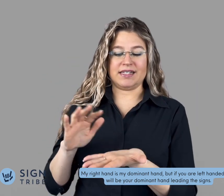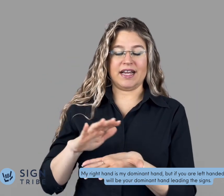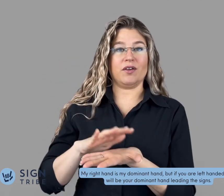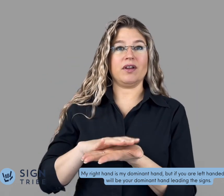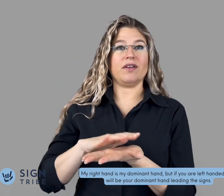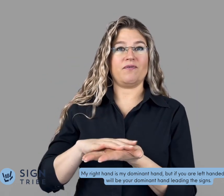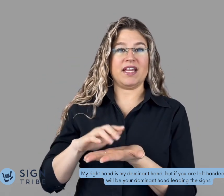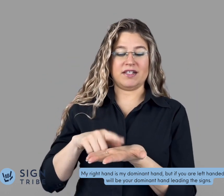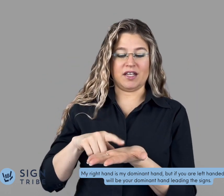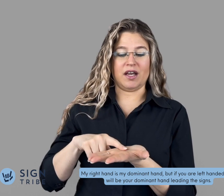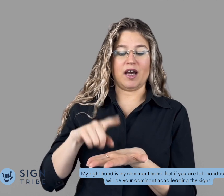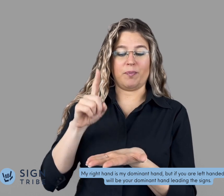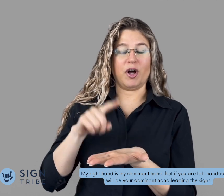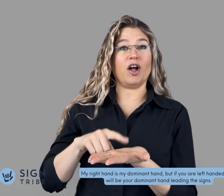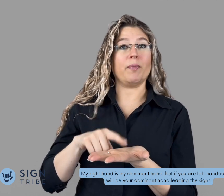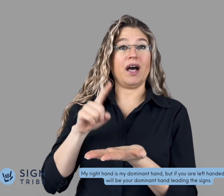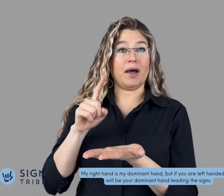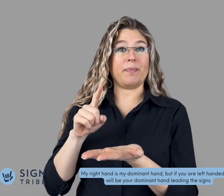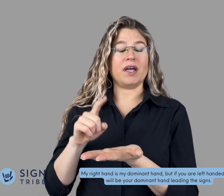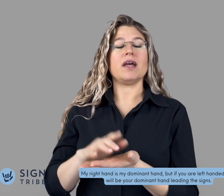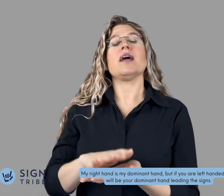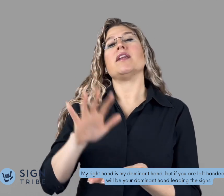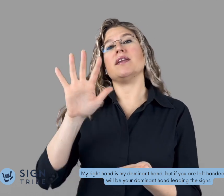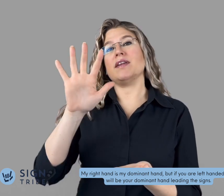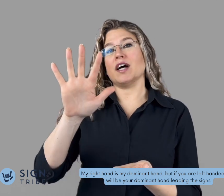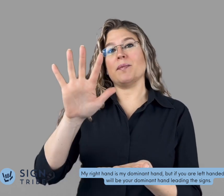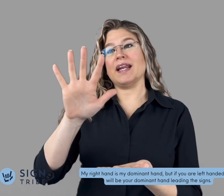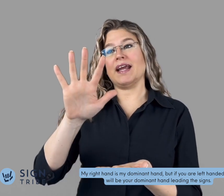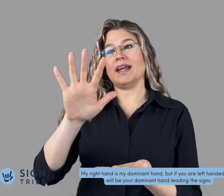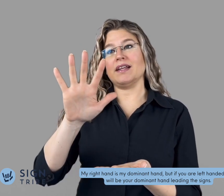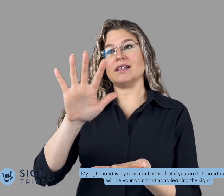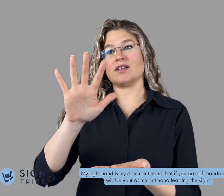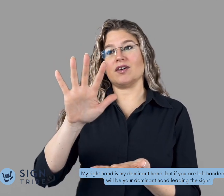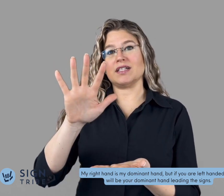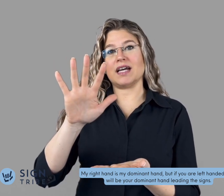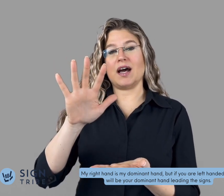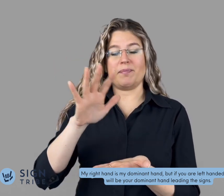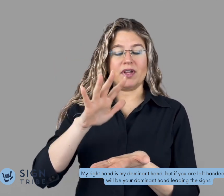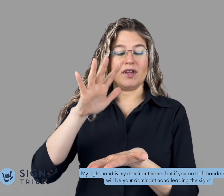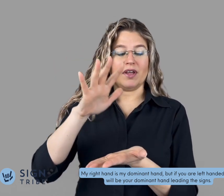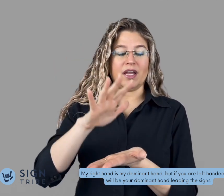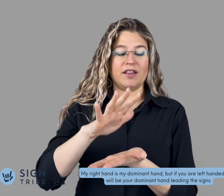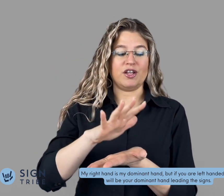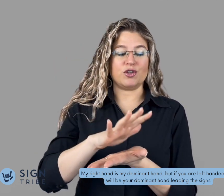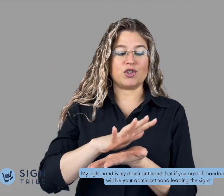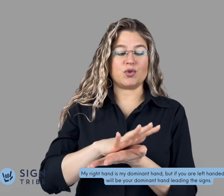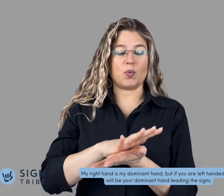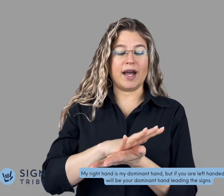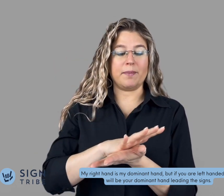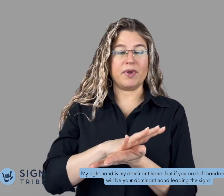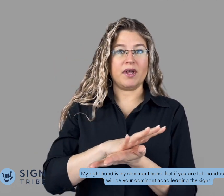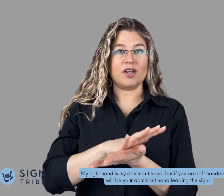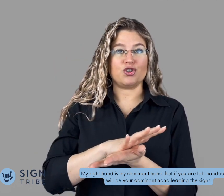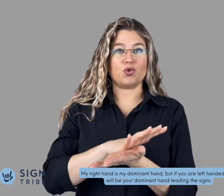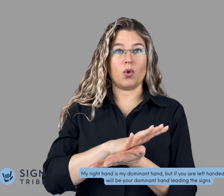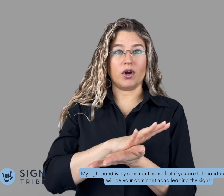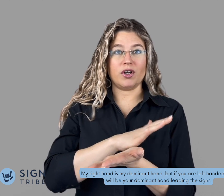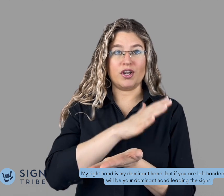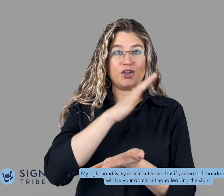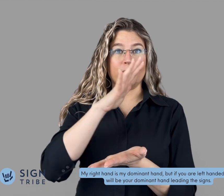down facing up, palm up. Dominant hand is on top, and then you swipe toward your